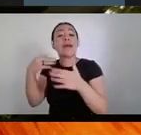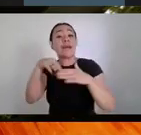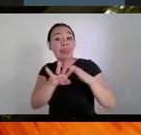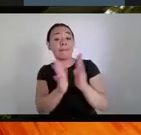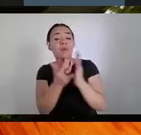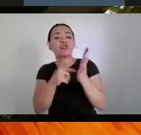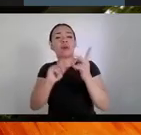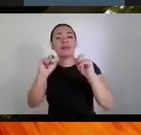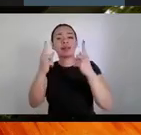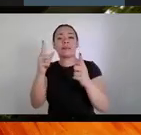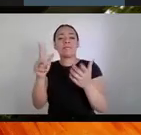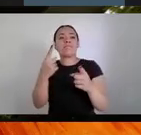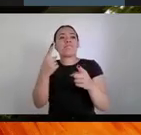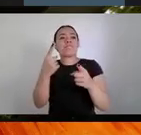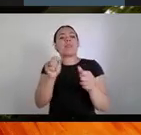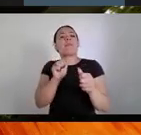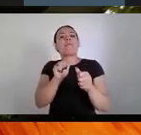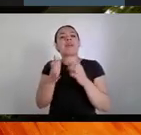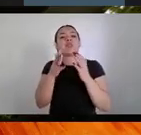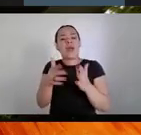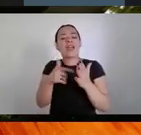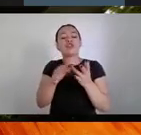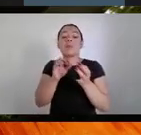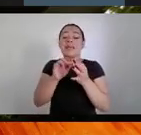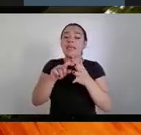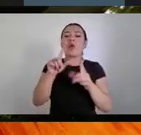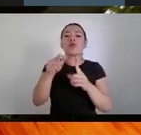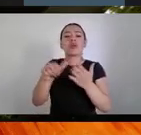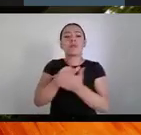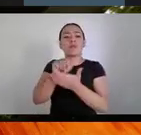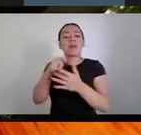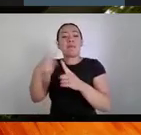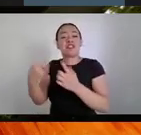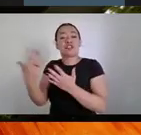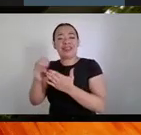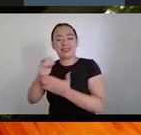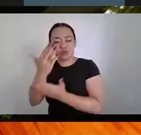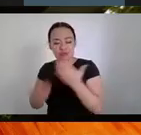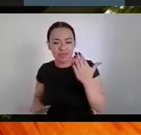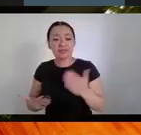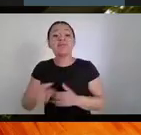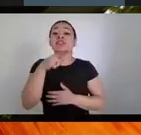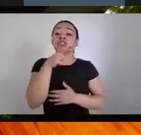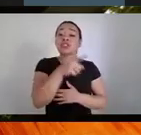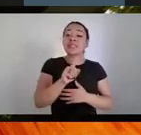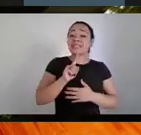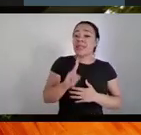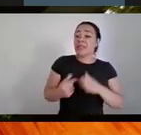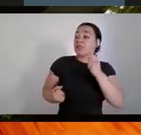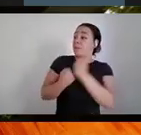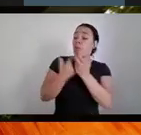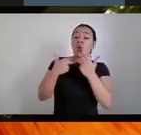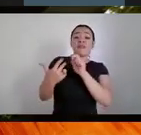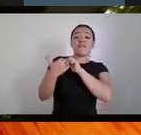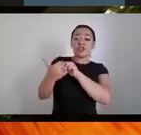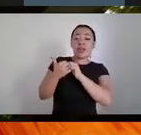understand the most culturally appropriate way to share their stories. Haneen reported that the support of the fellowship allowed